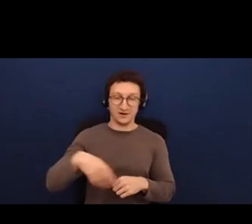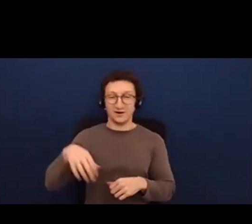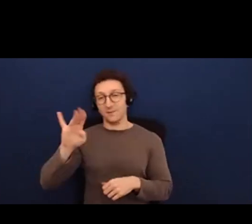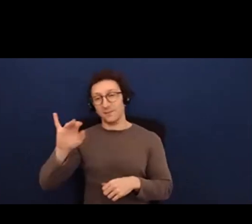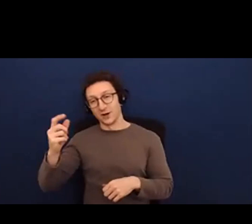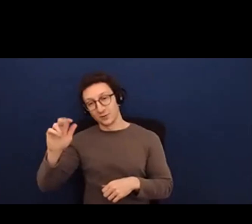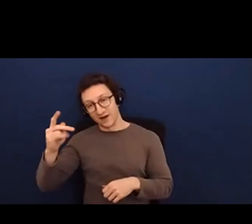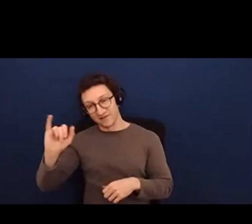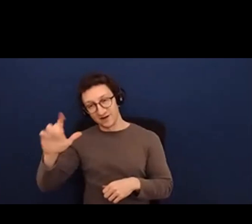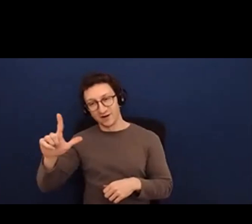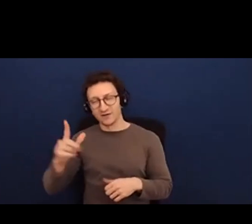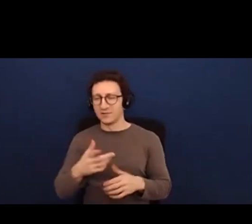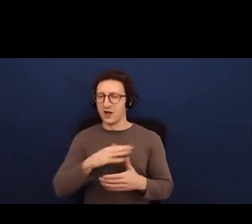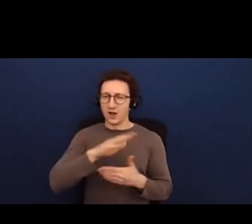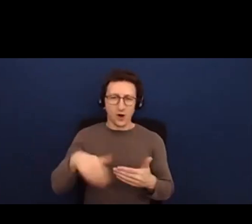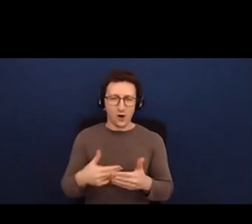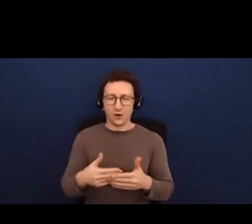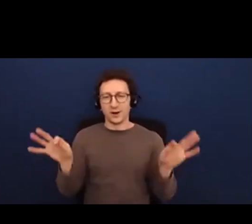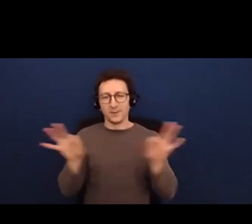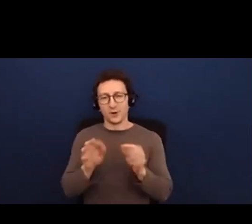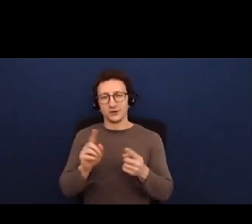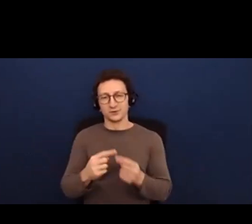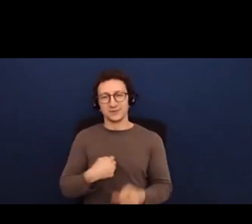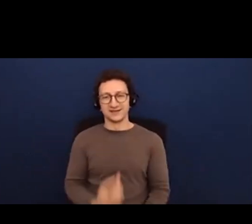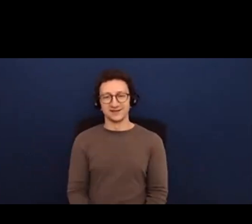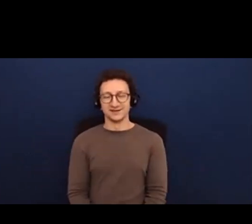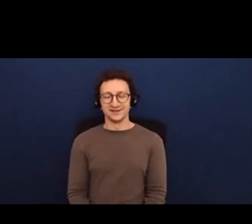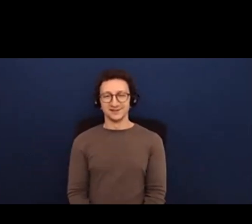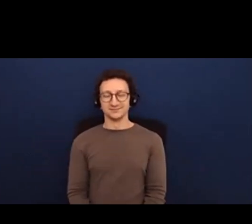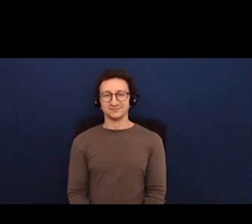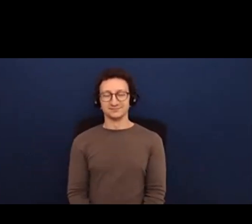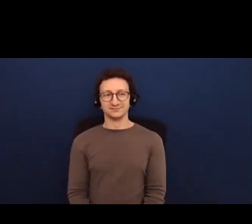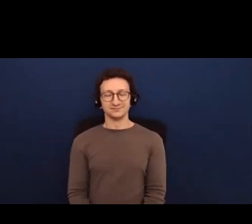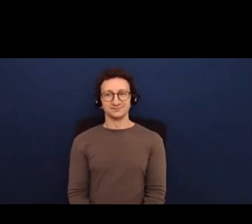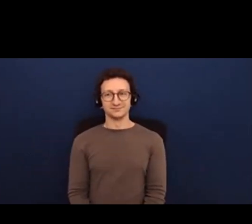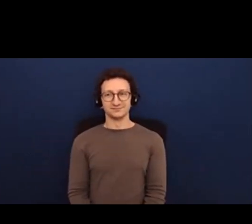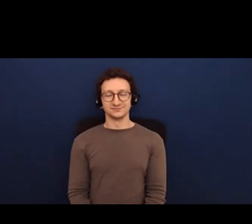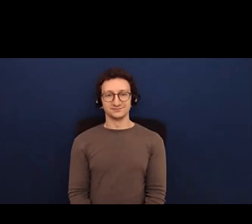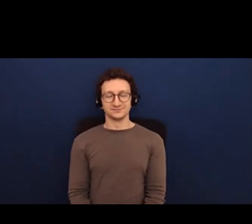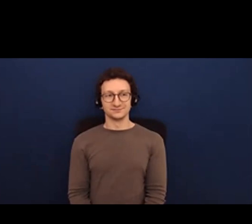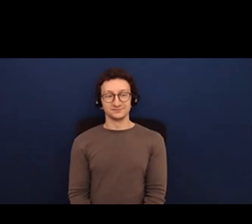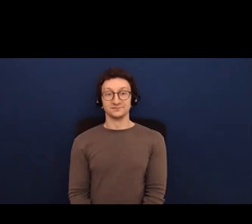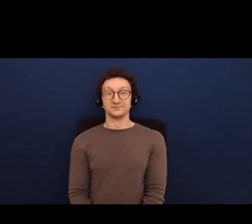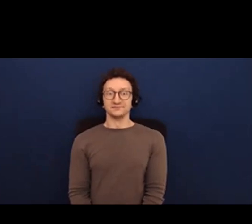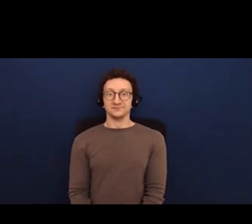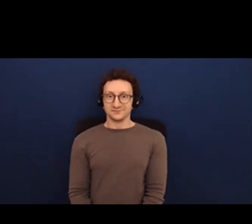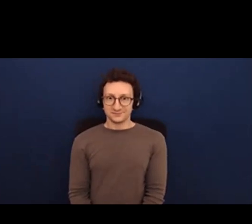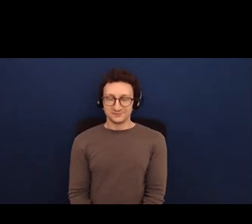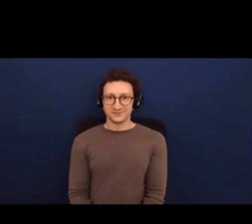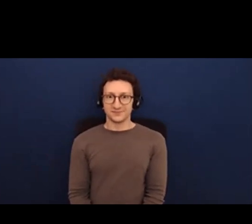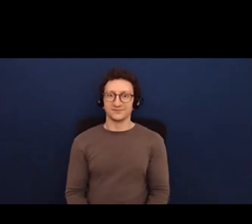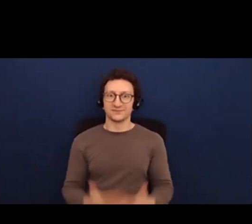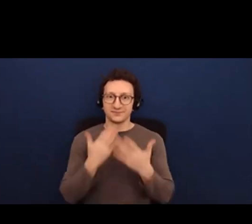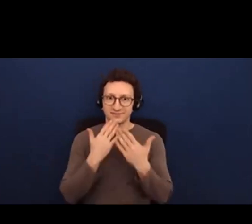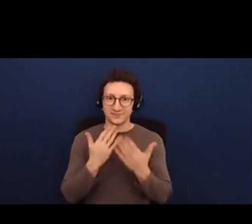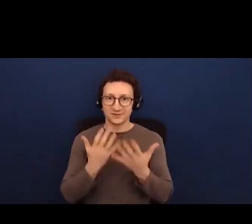because it's still part of who I am. Great. As a person. Well, we're all very thankful that you're interested